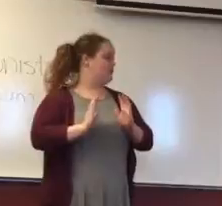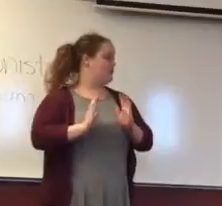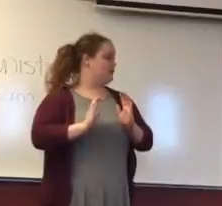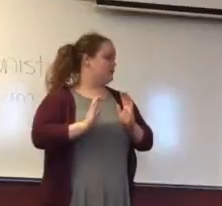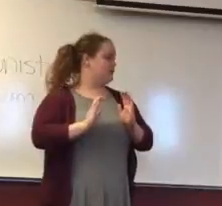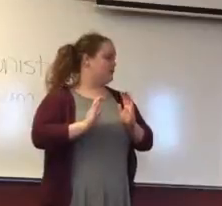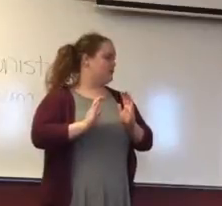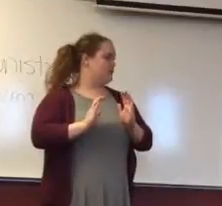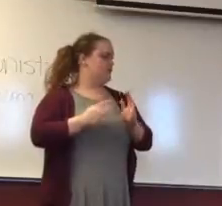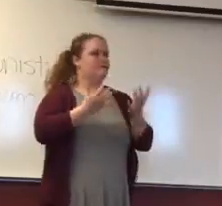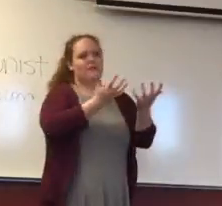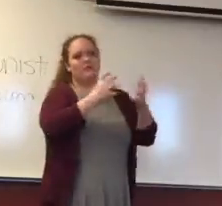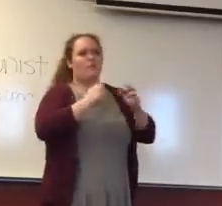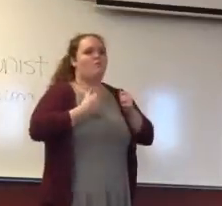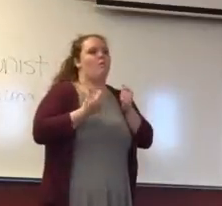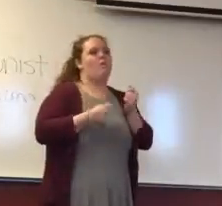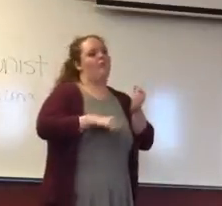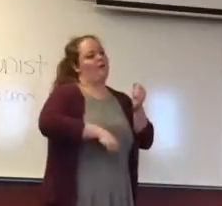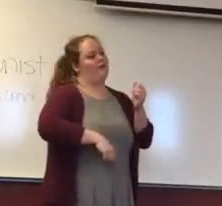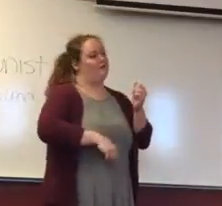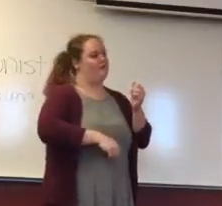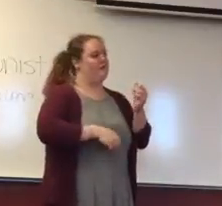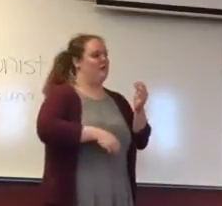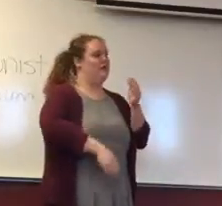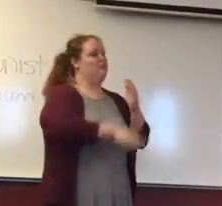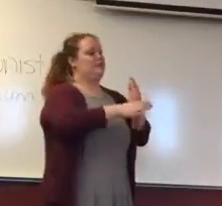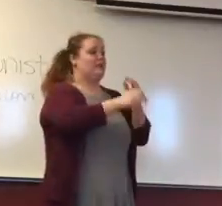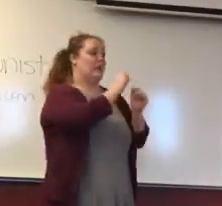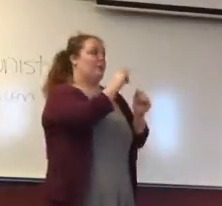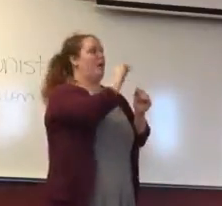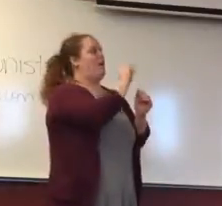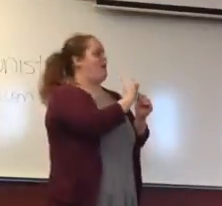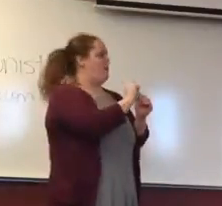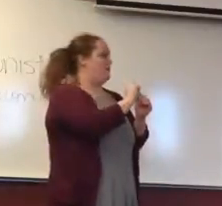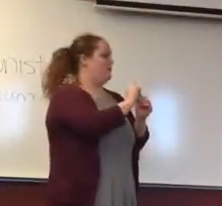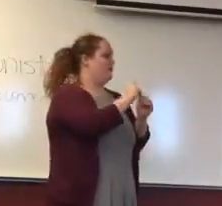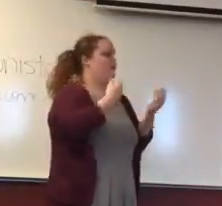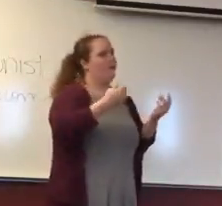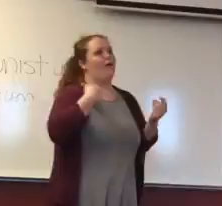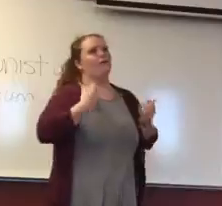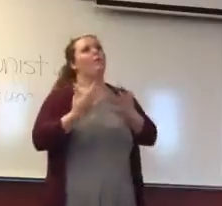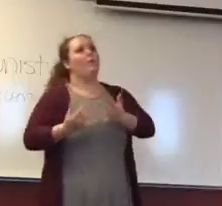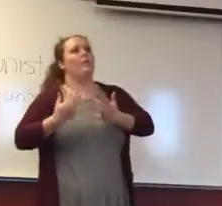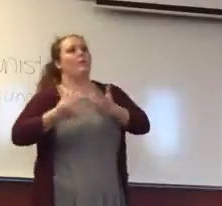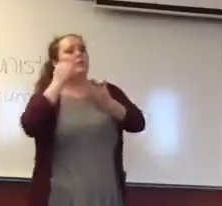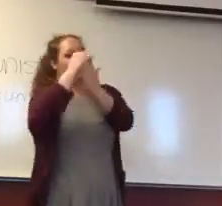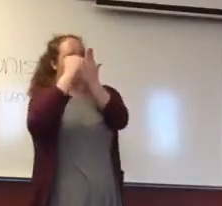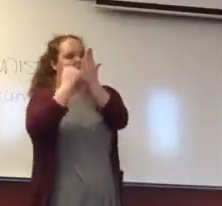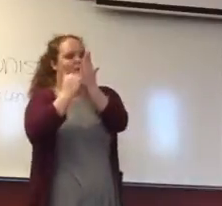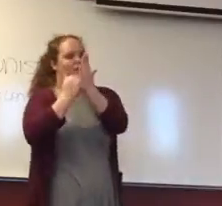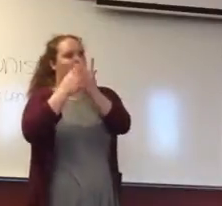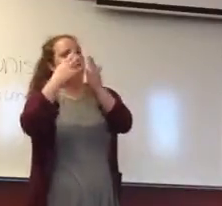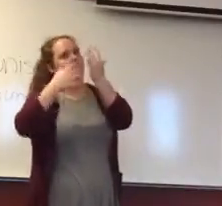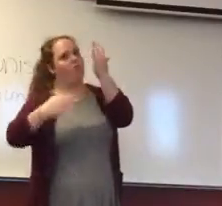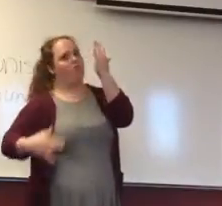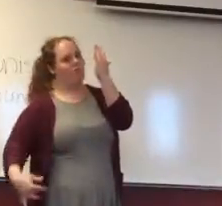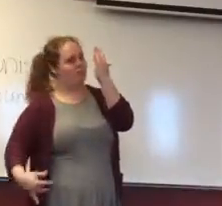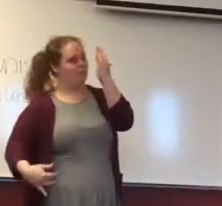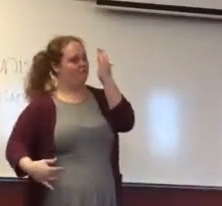cut the tie. They don't want to kick them out, even though we have a waiting list yay long. Right, and it is kind of a sticky thing because was like